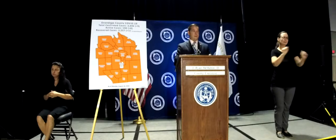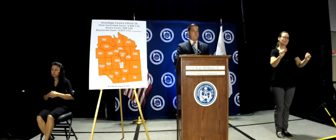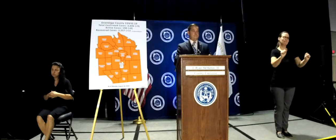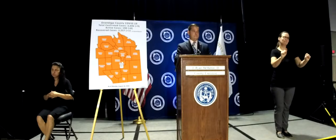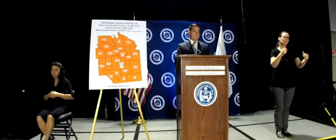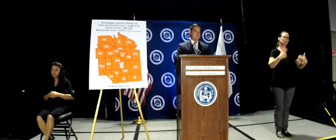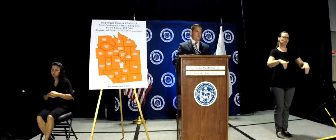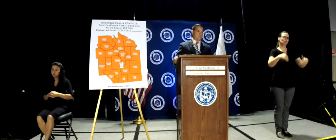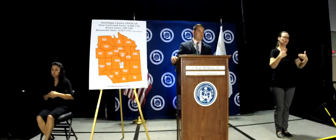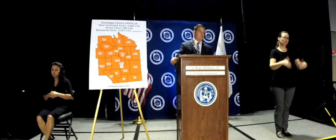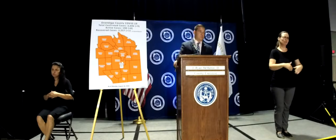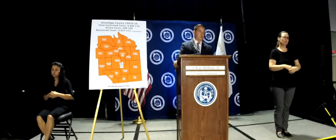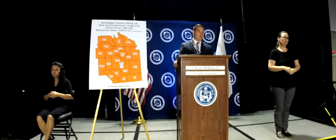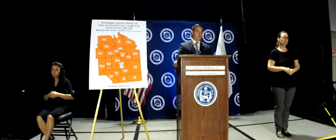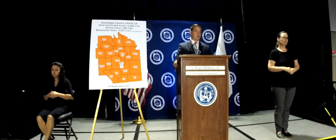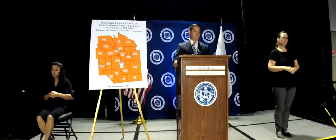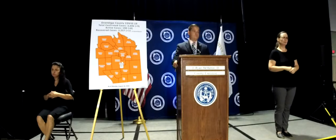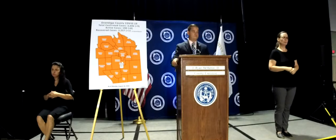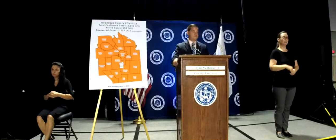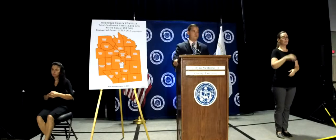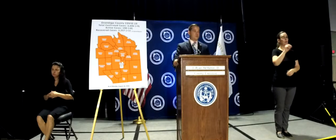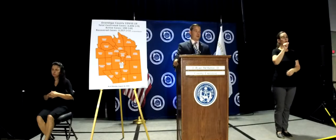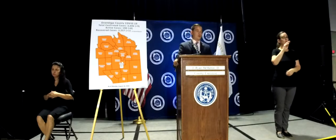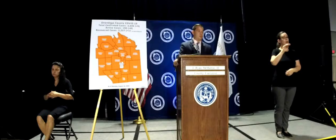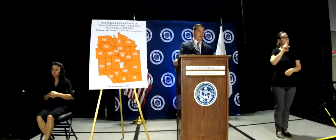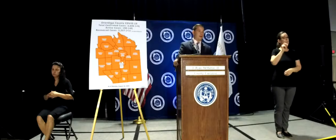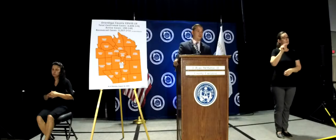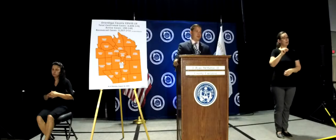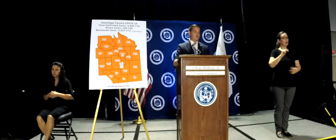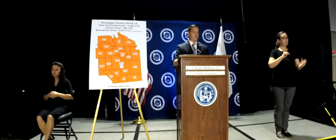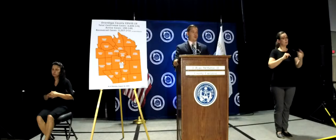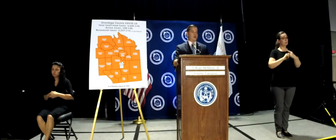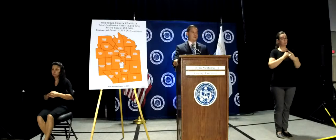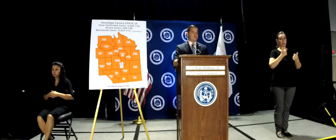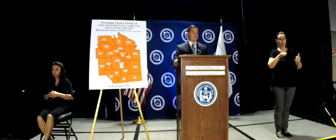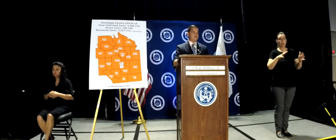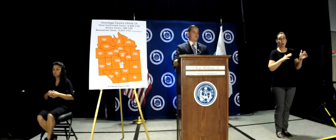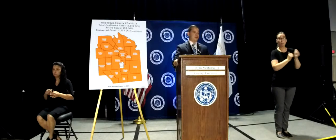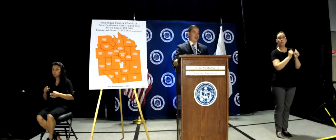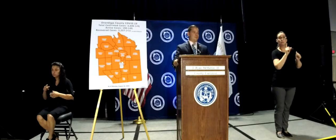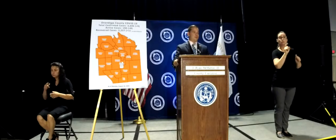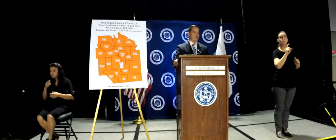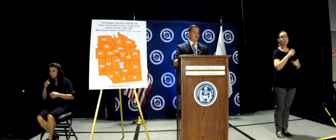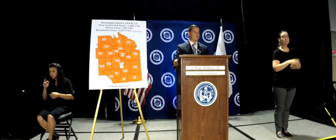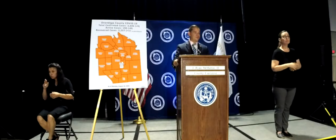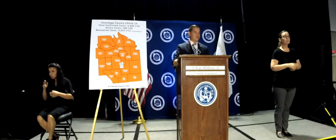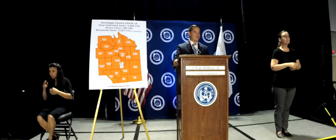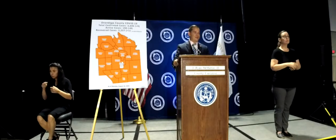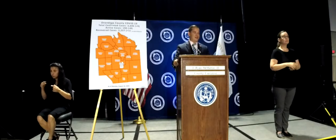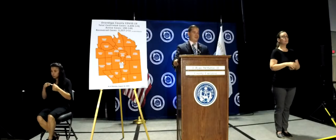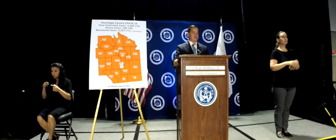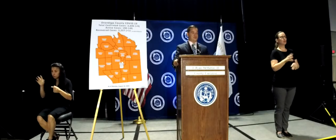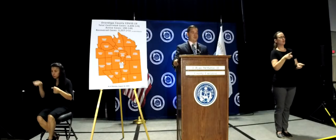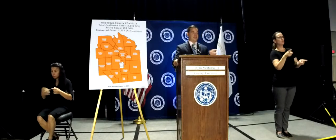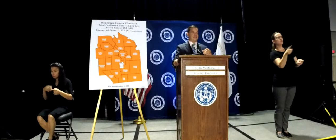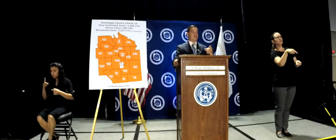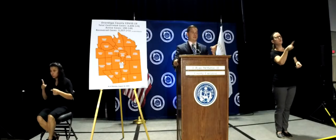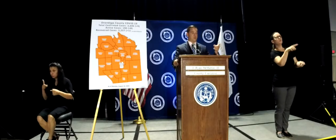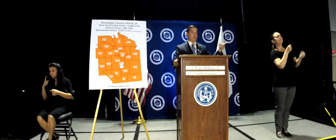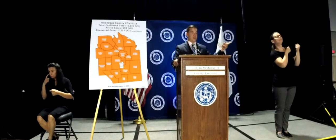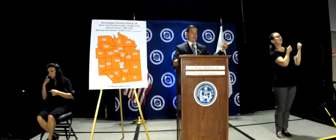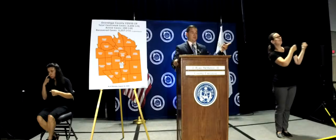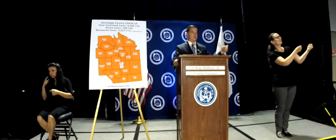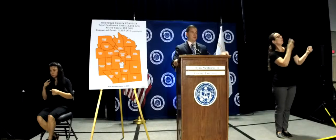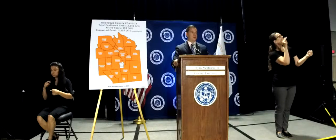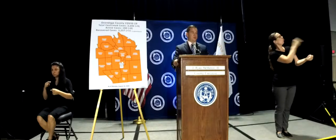Drive by it. It's huge. I looks drove by it good. last week. I drive by it every few days. Very happy about it. I think it's only like a tenth